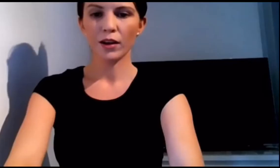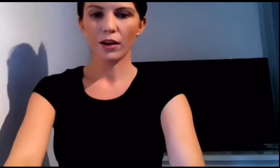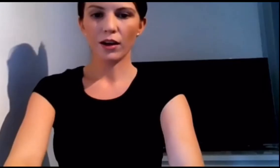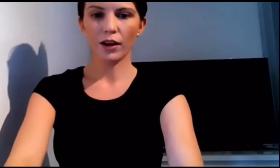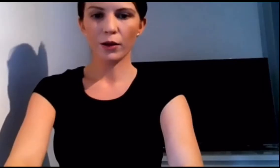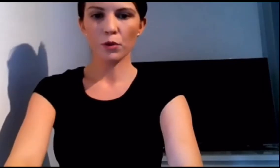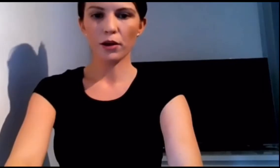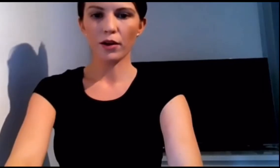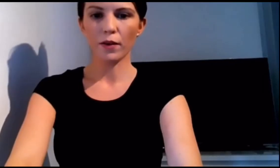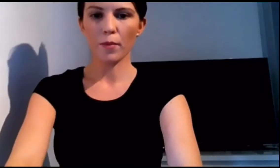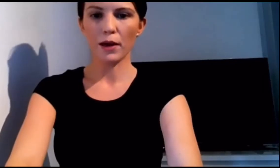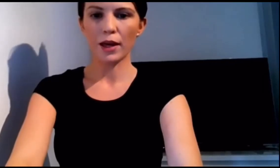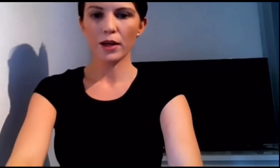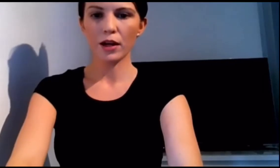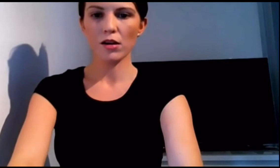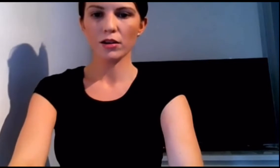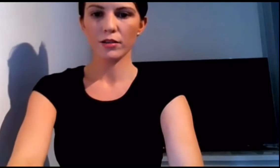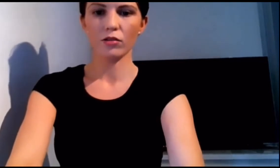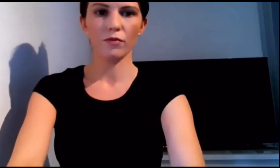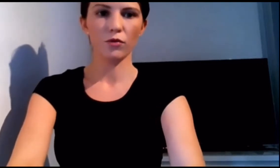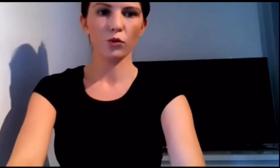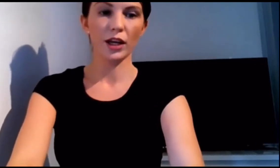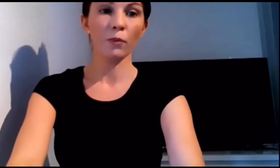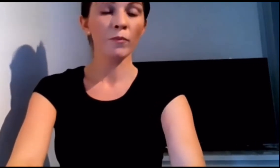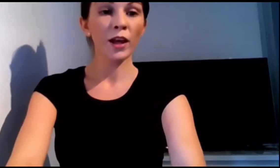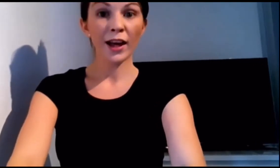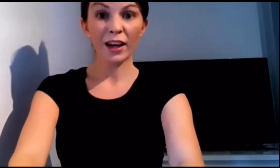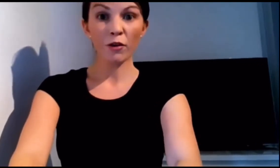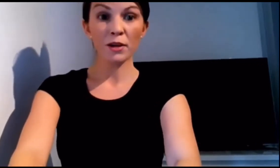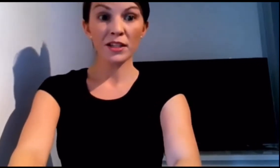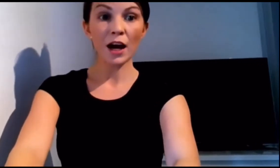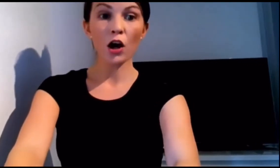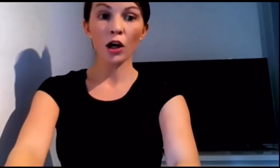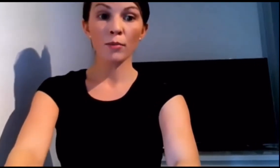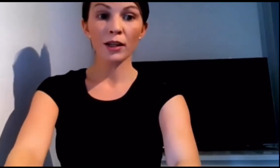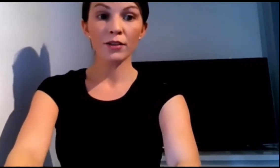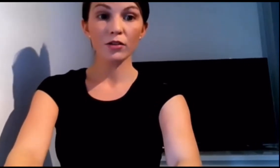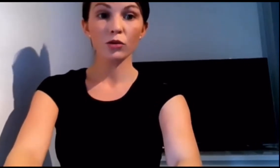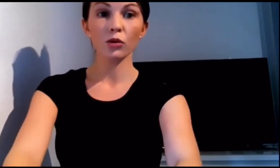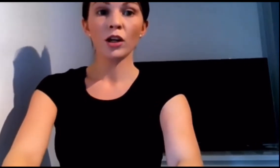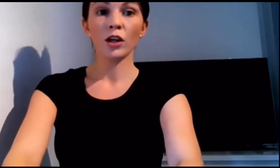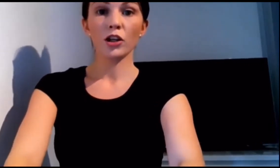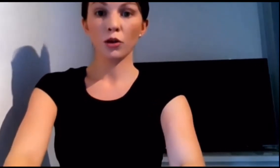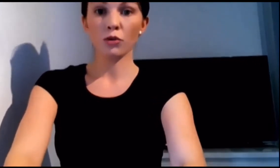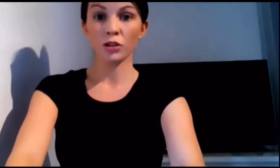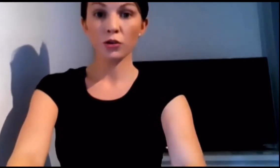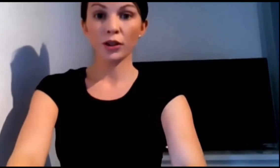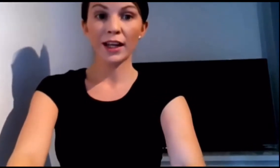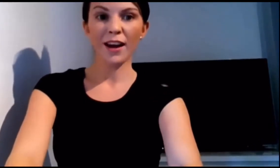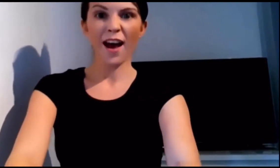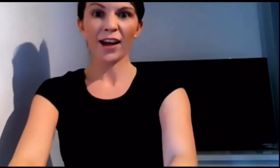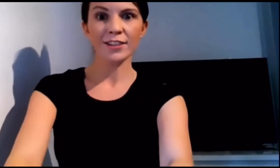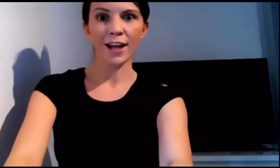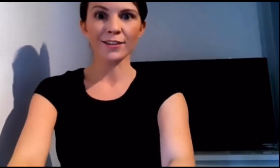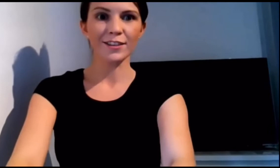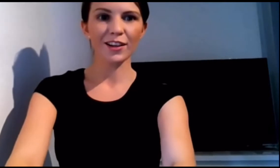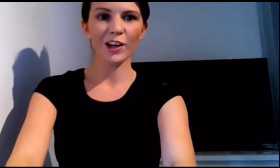I will put the baby car song on for you. And everybody at home and in school, you can join in and dance